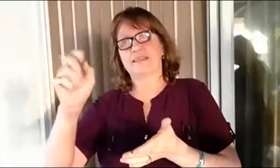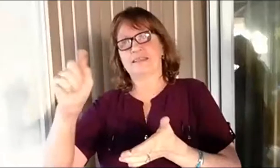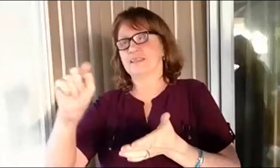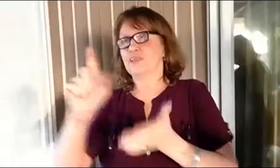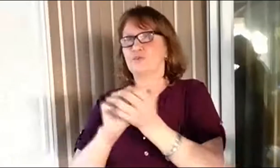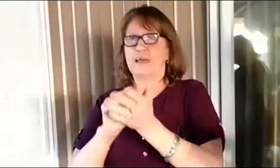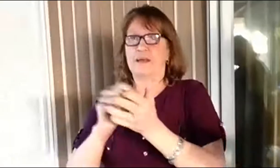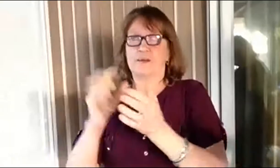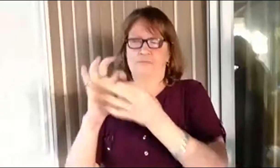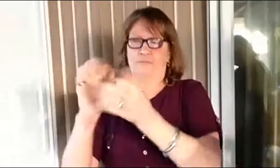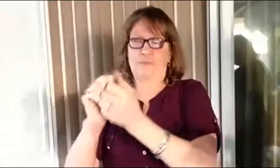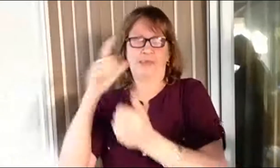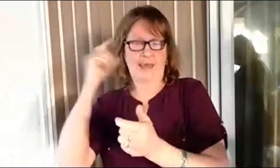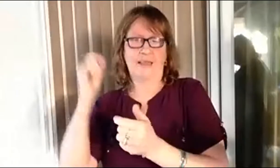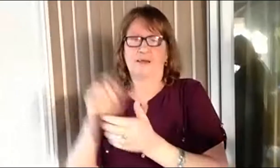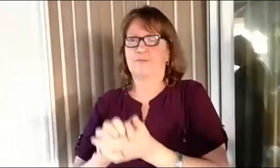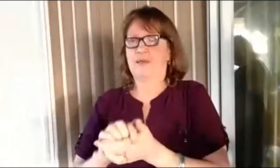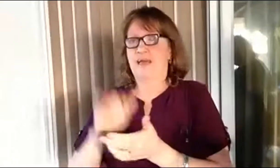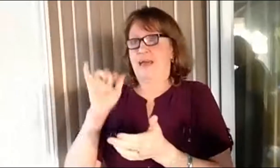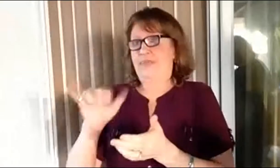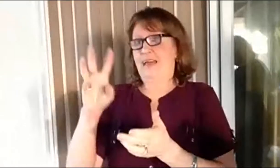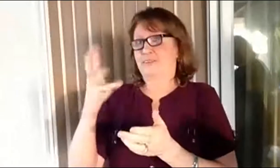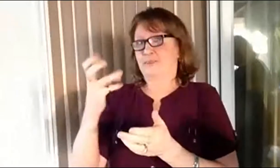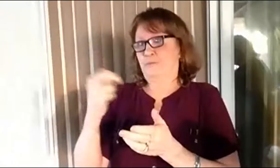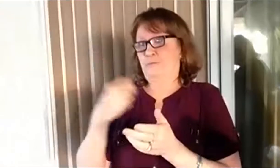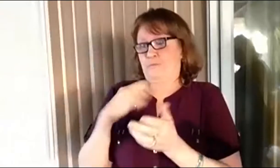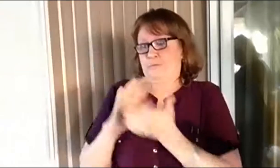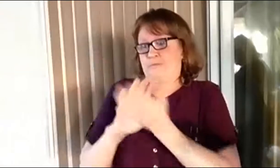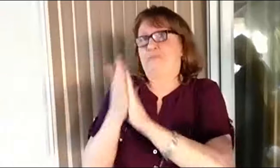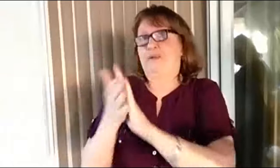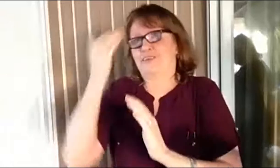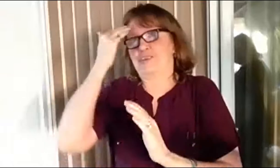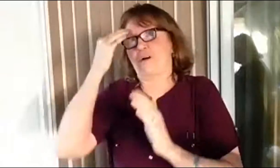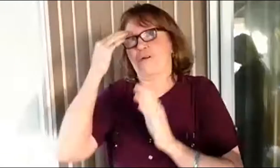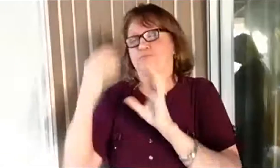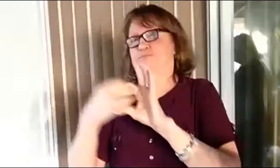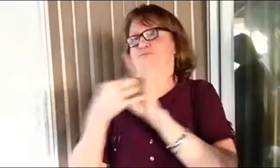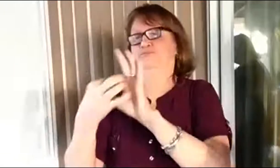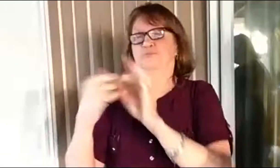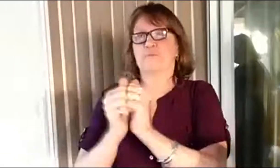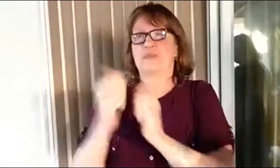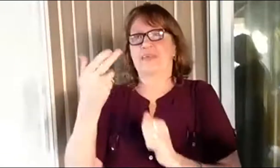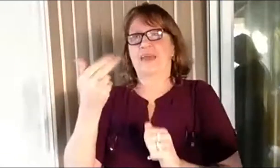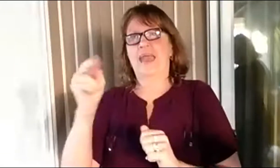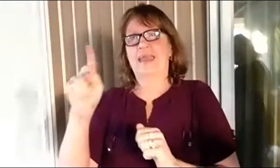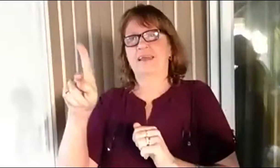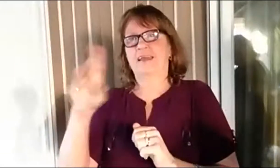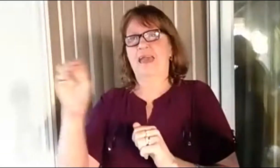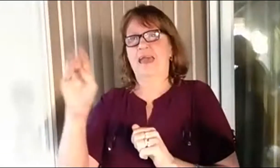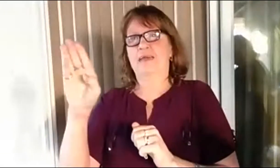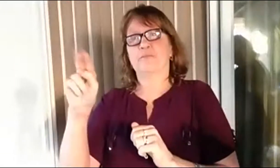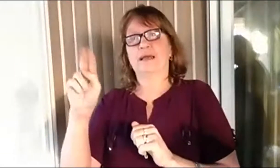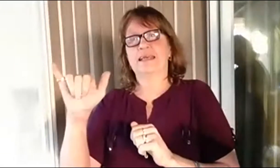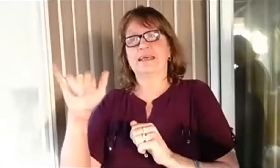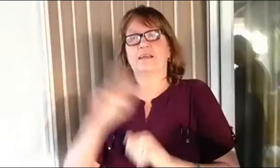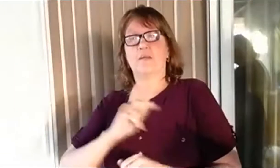Nugget newsletter. That's when we got to know Hank and Bunny That's Klopping during group discussions. with After Hank meetings.